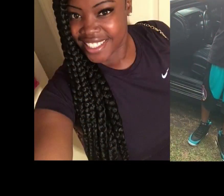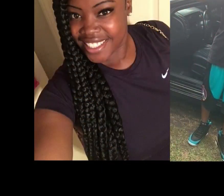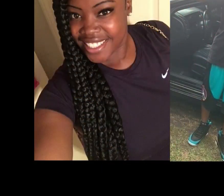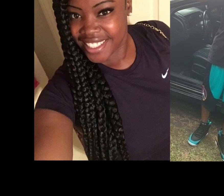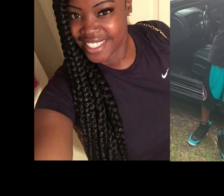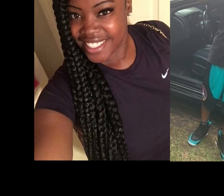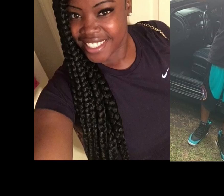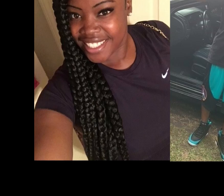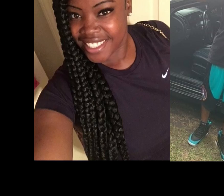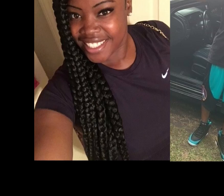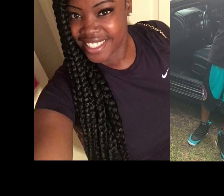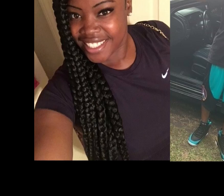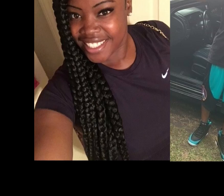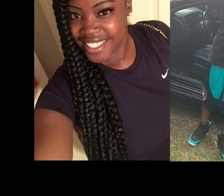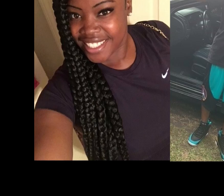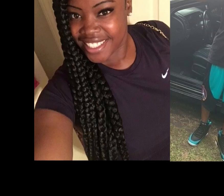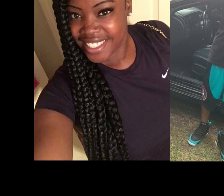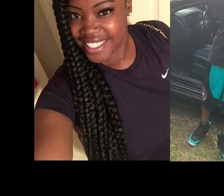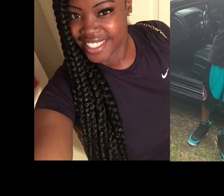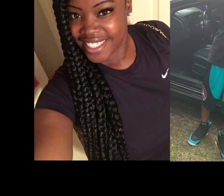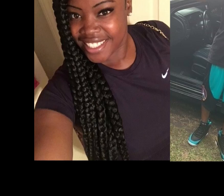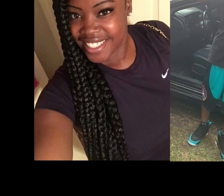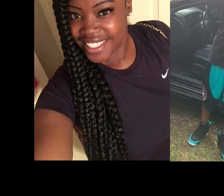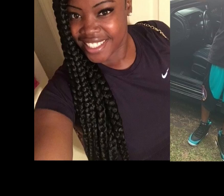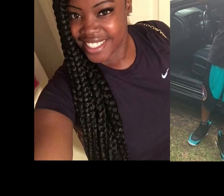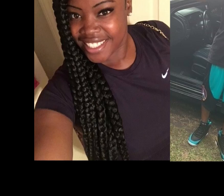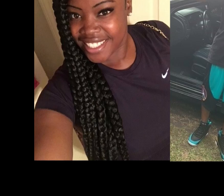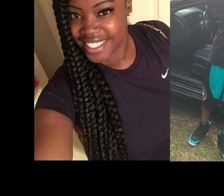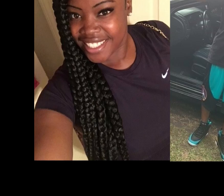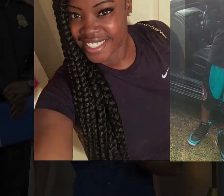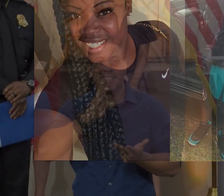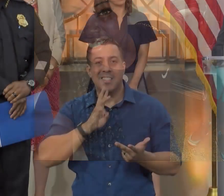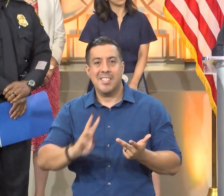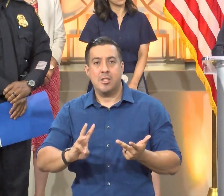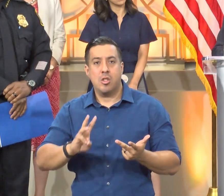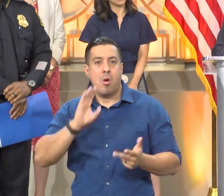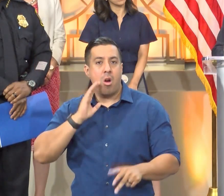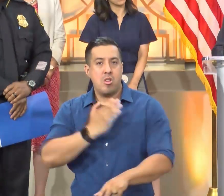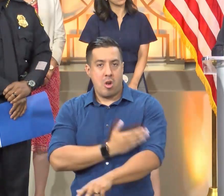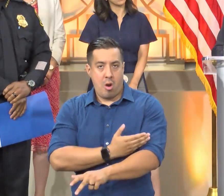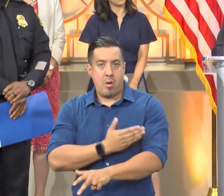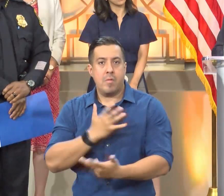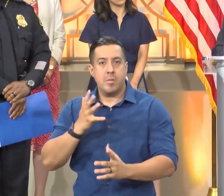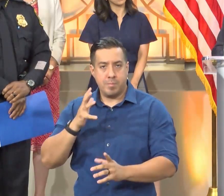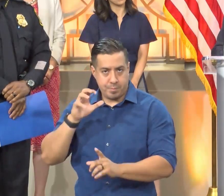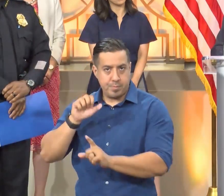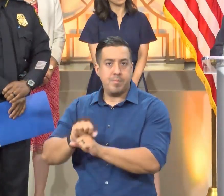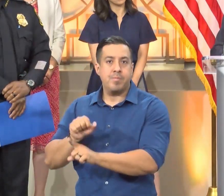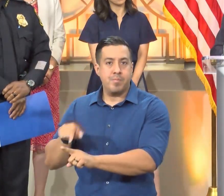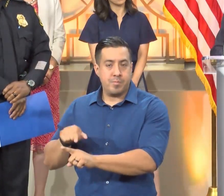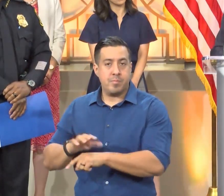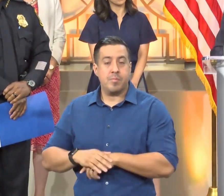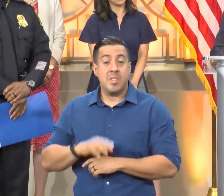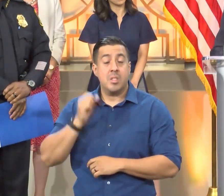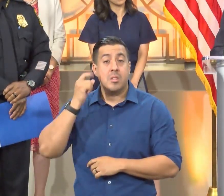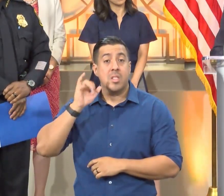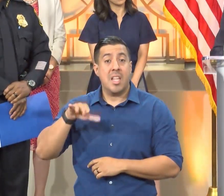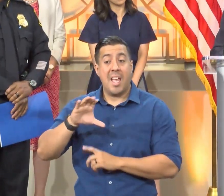murders of a mother, a husband, and their 6-year-old daughter. That case is